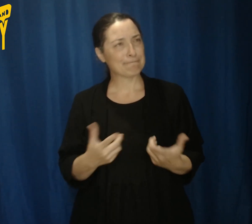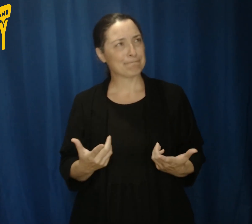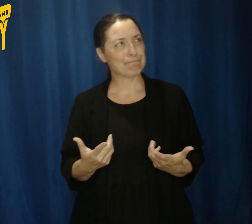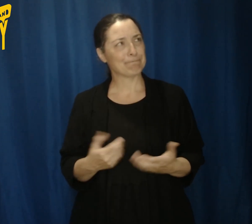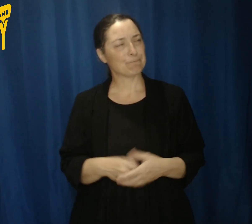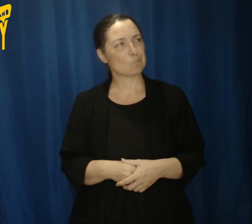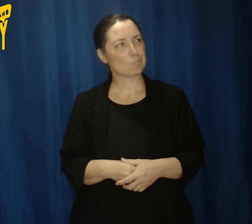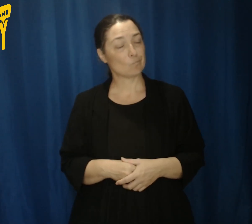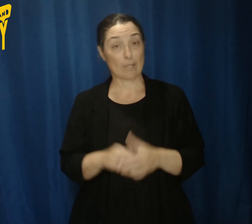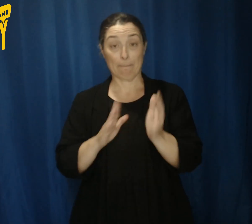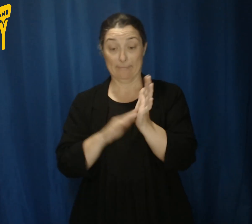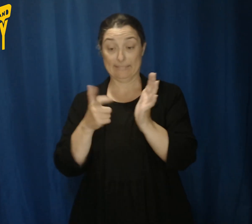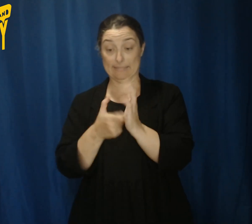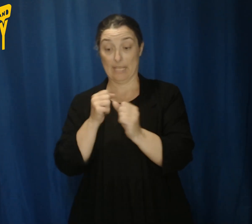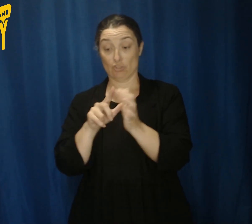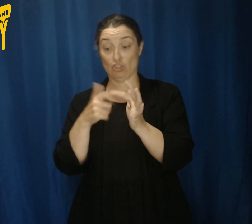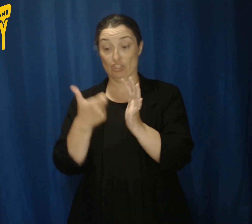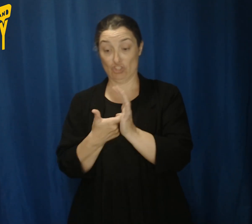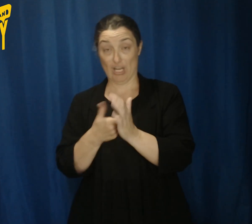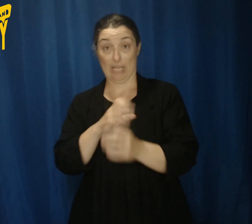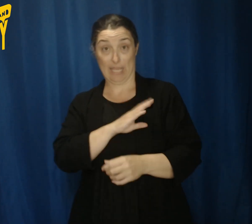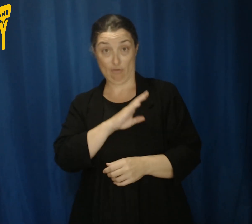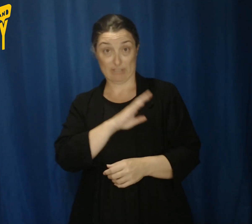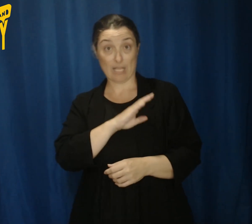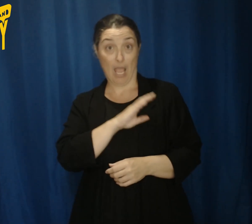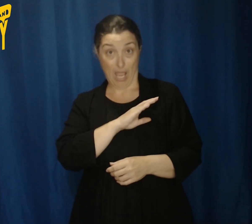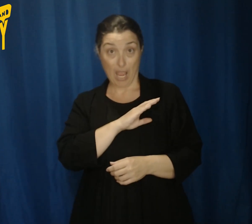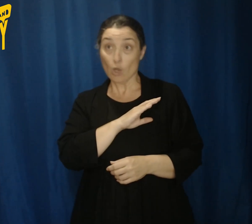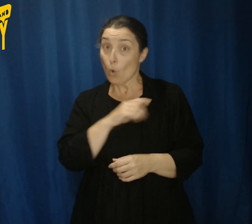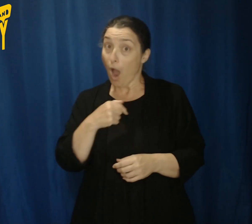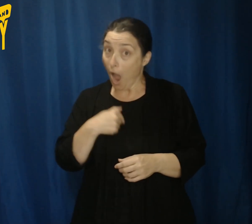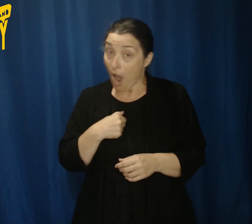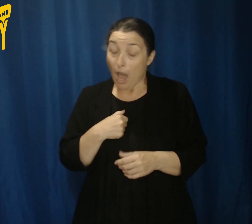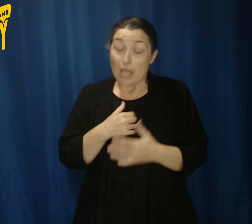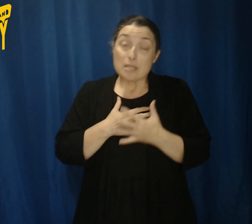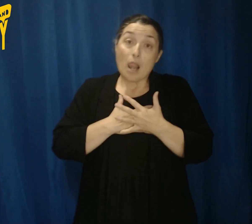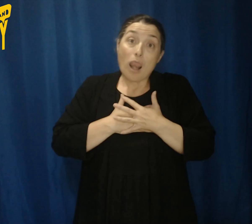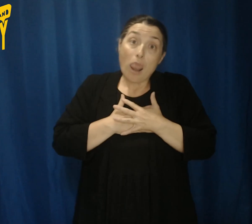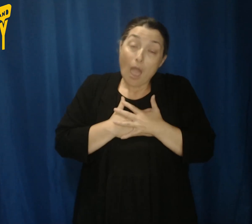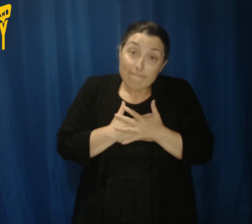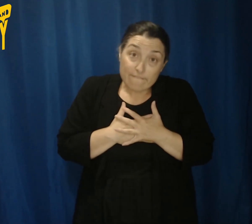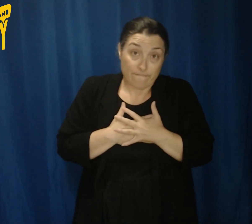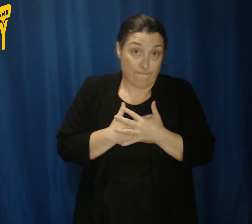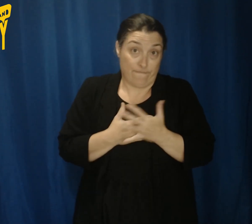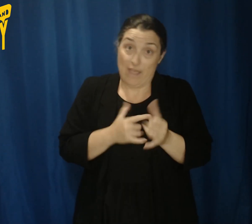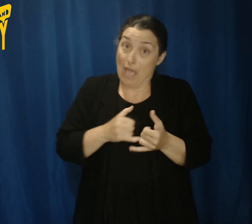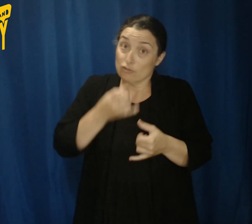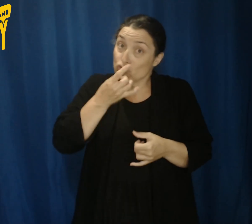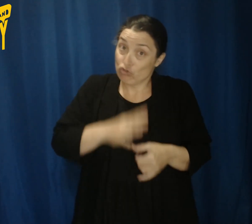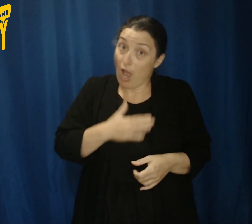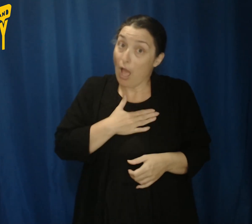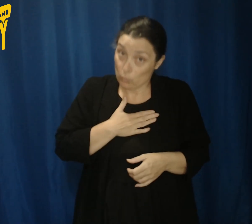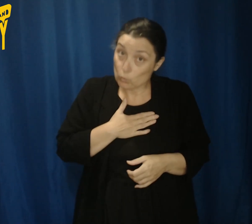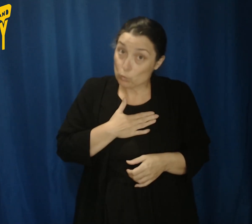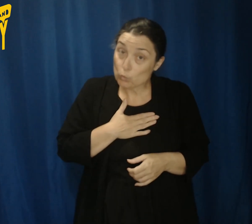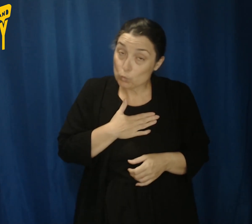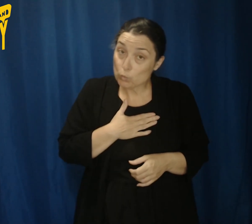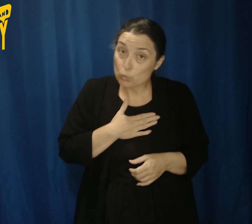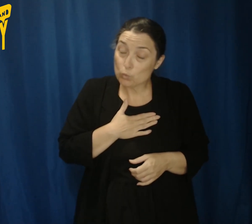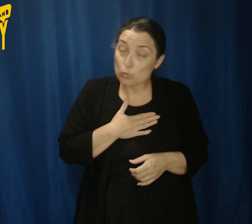Mr. Ginger character, a man who I adored and saved me, and everybody else. I still can't make all that sit together. And